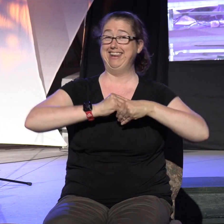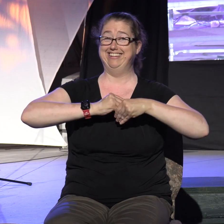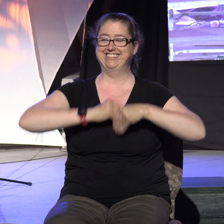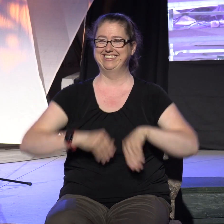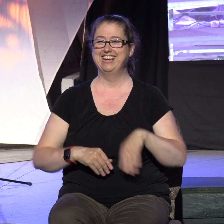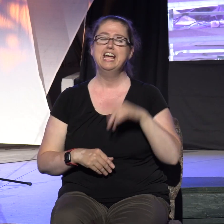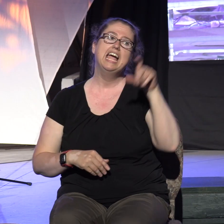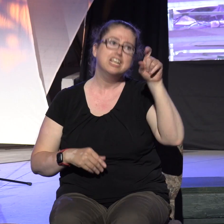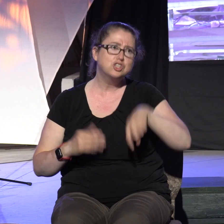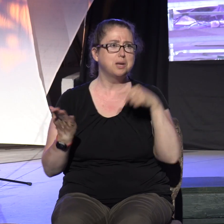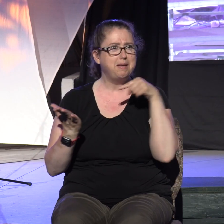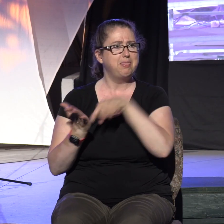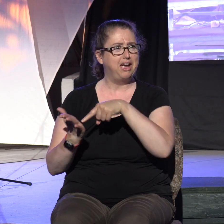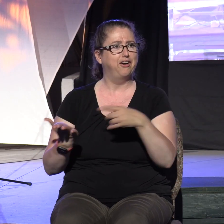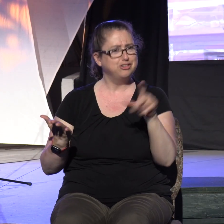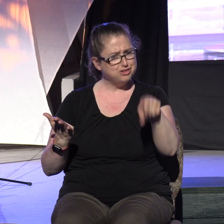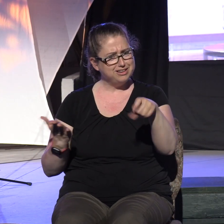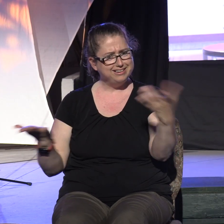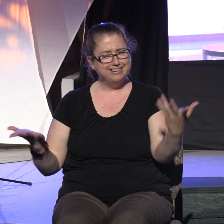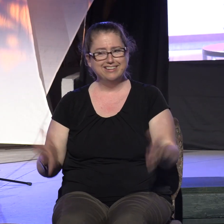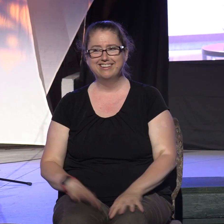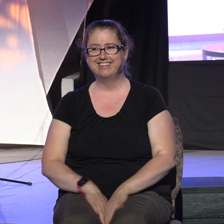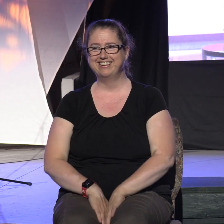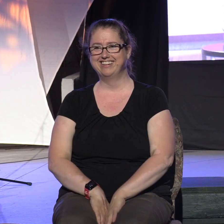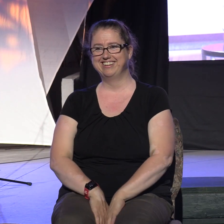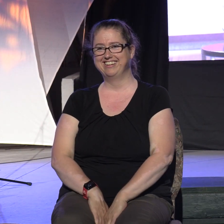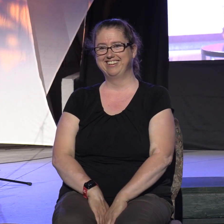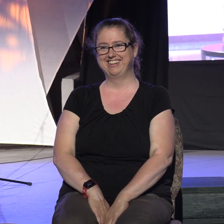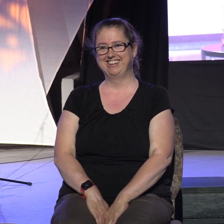When desire is no longer stirred.